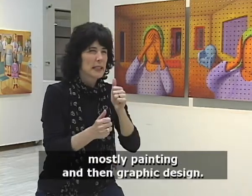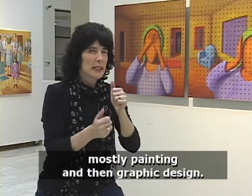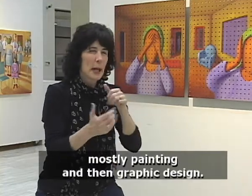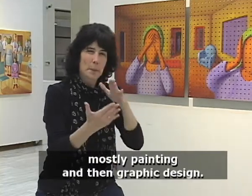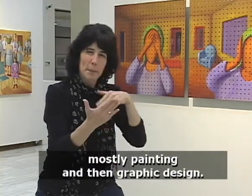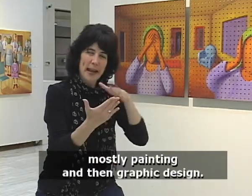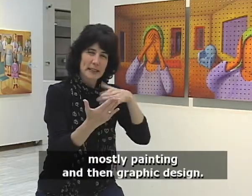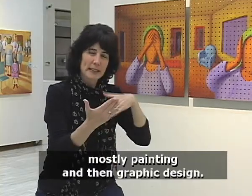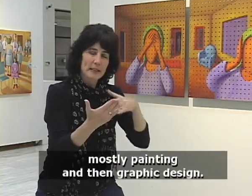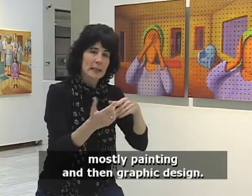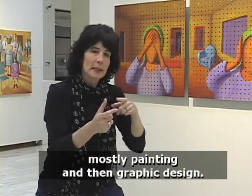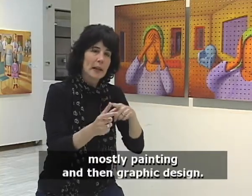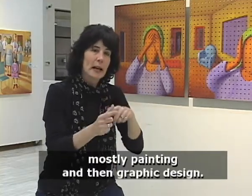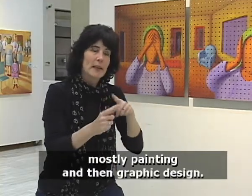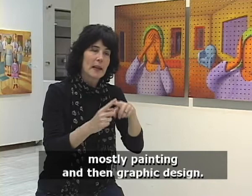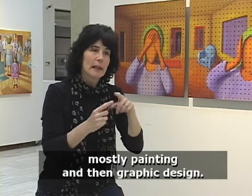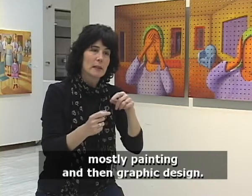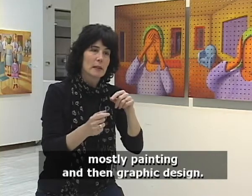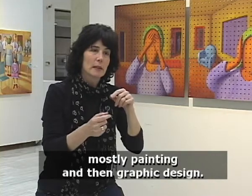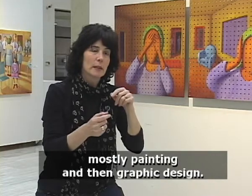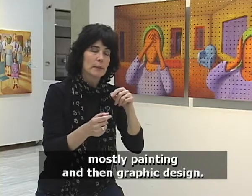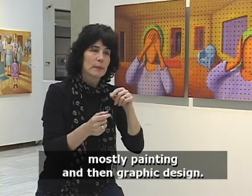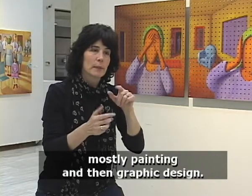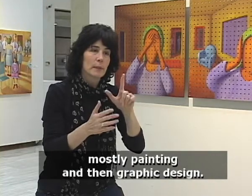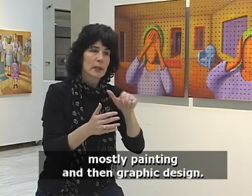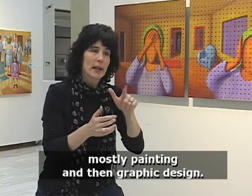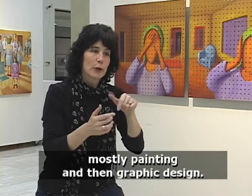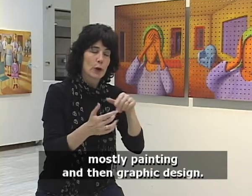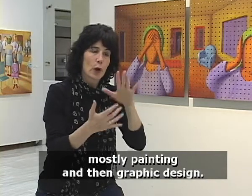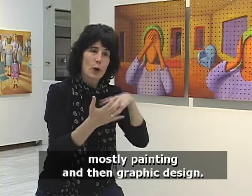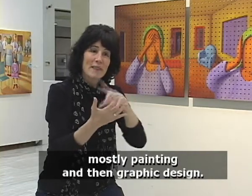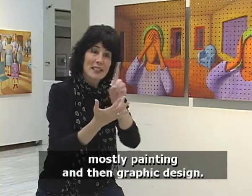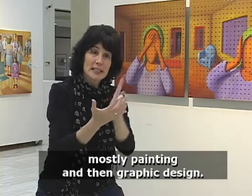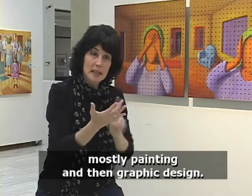mostly painting, and then graphic design.